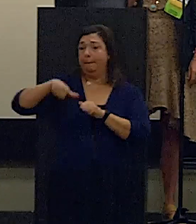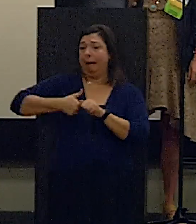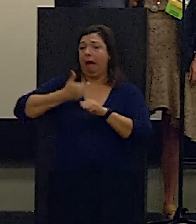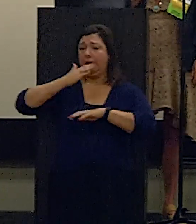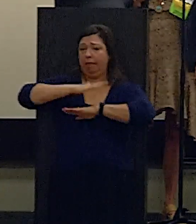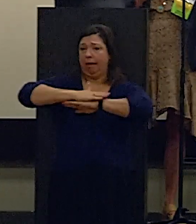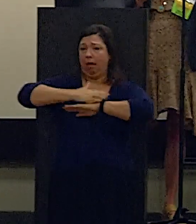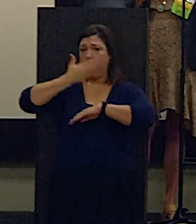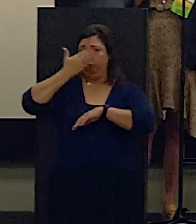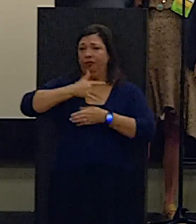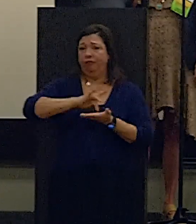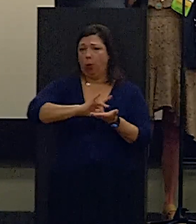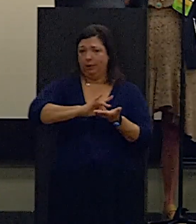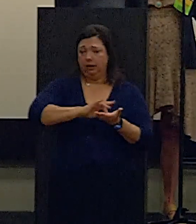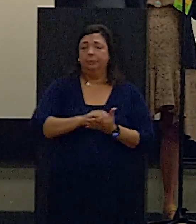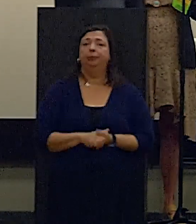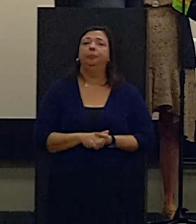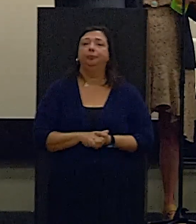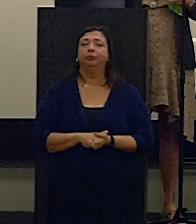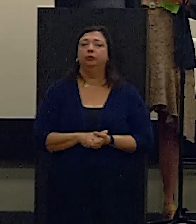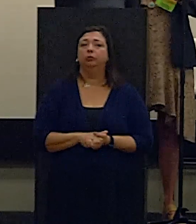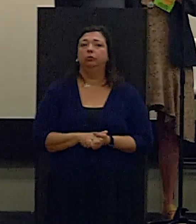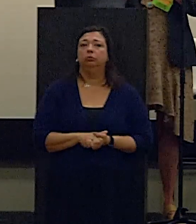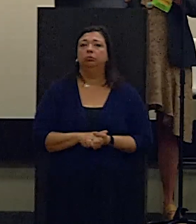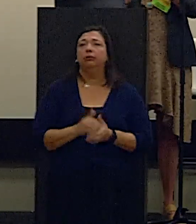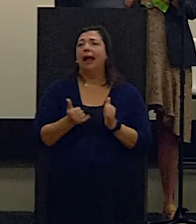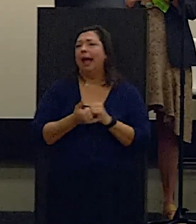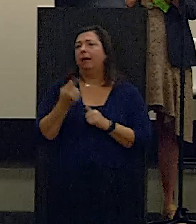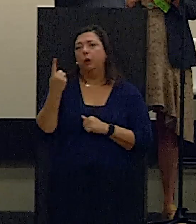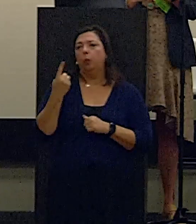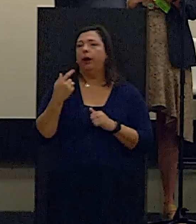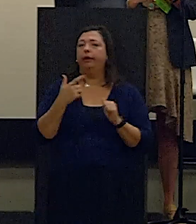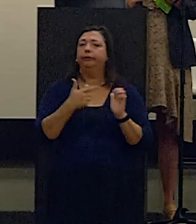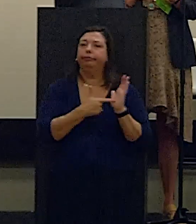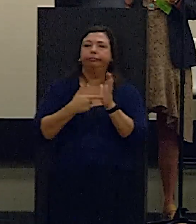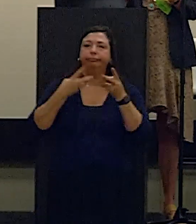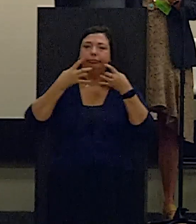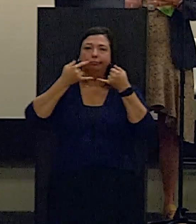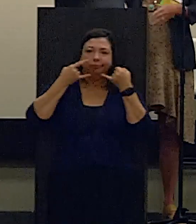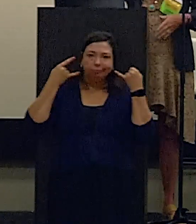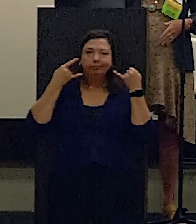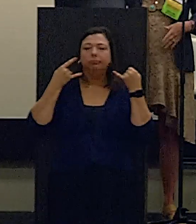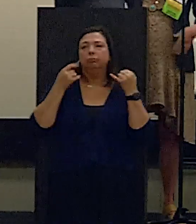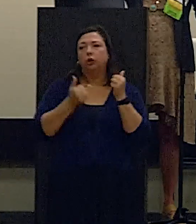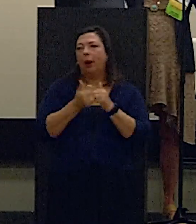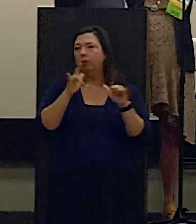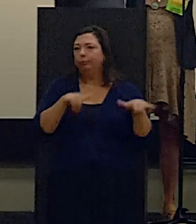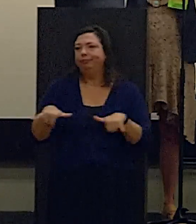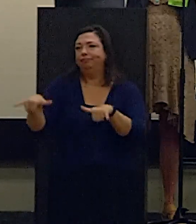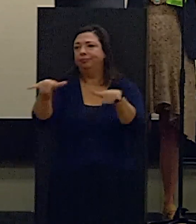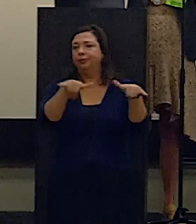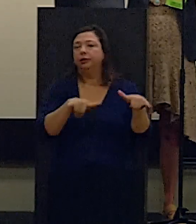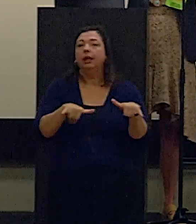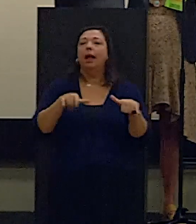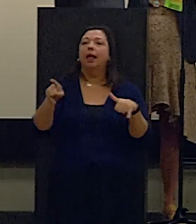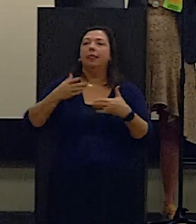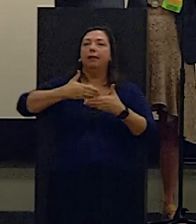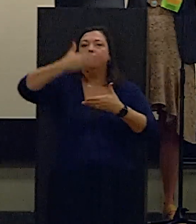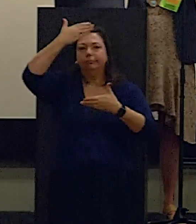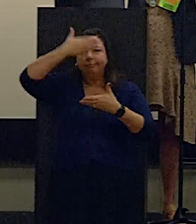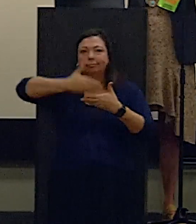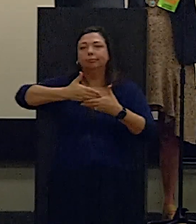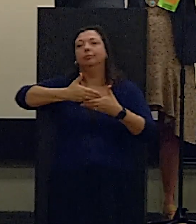pharmacy, and we had the mask mandate, so everybody's wearing a mask. And then the plexiglasses went